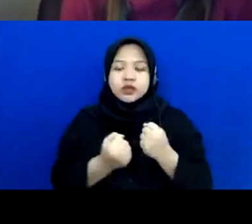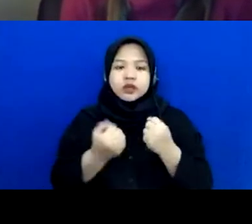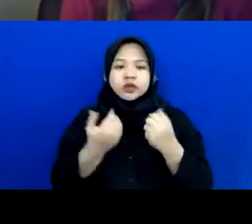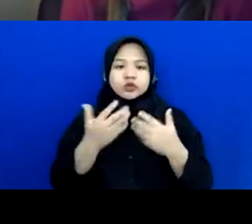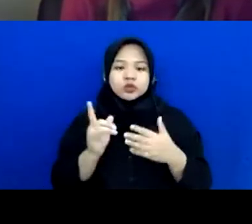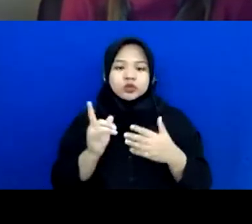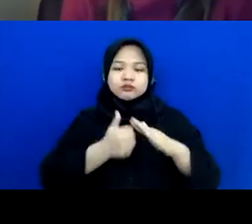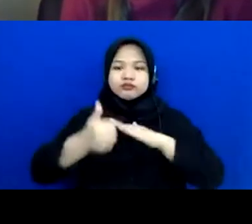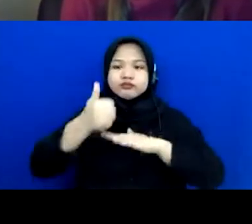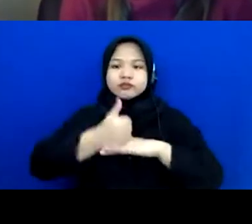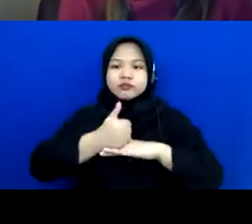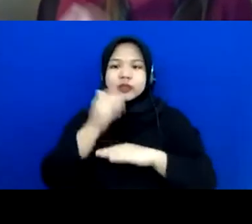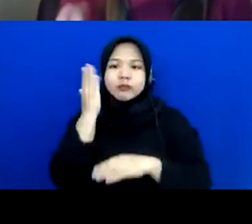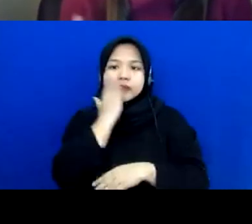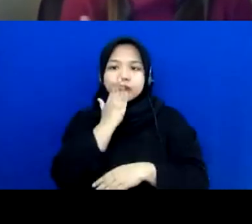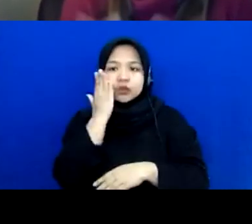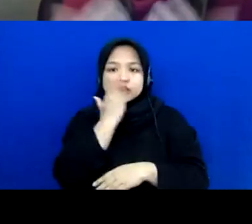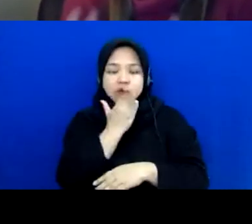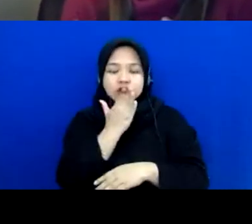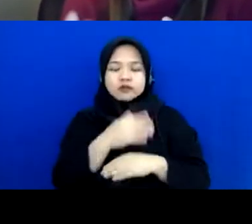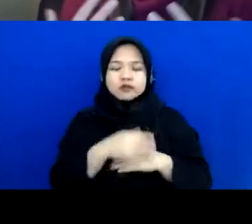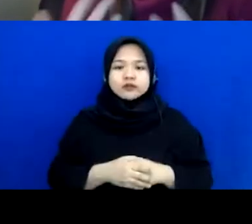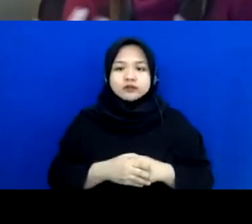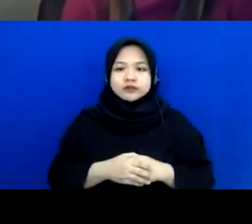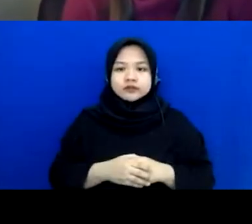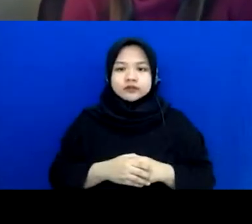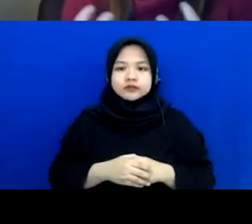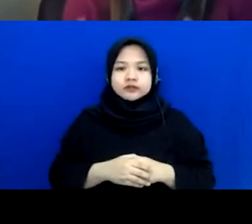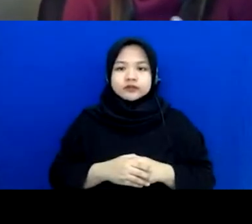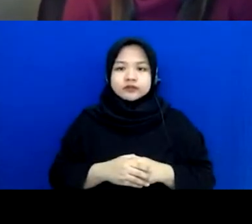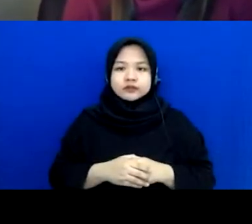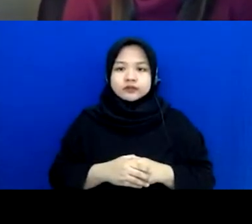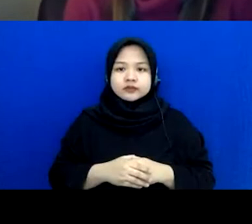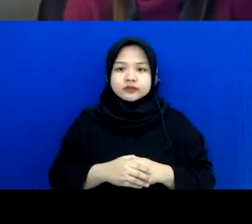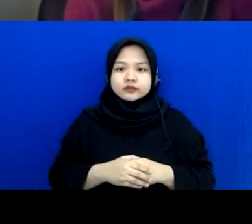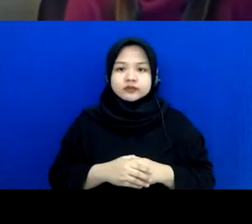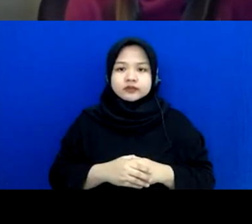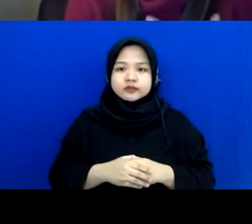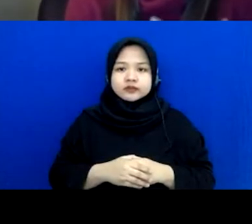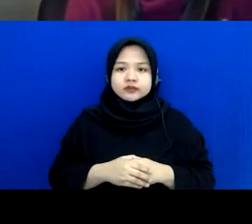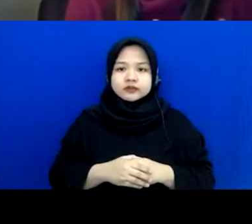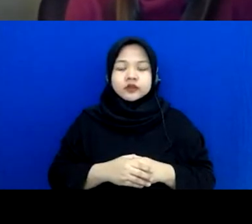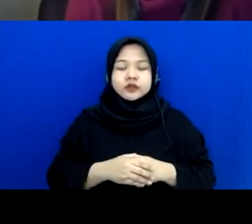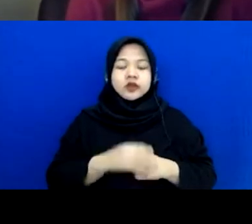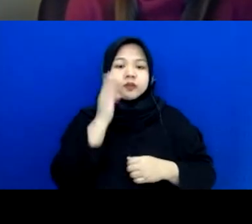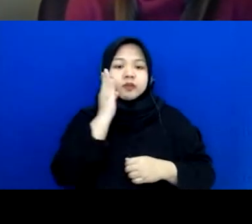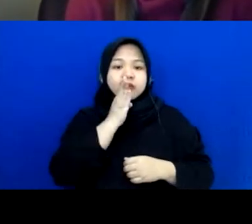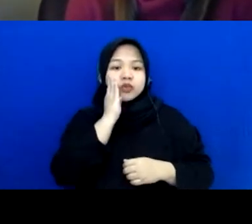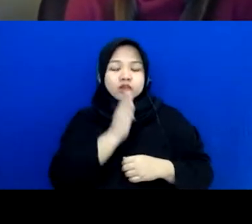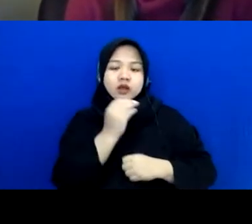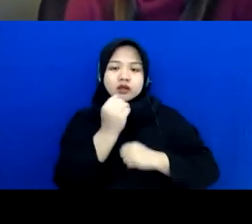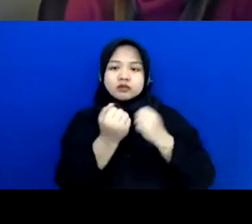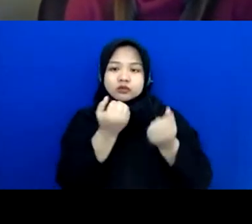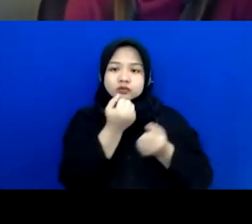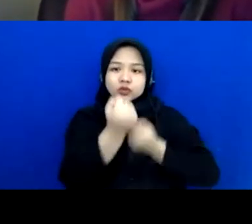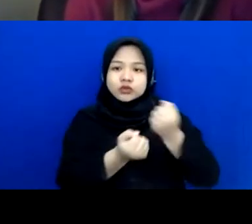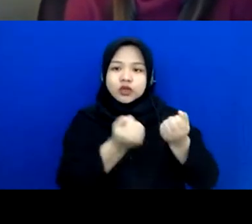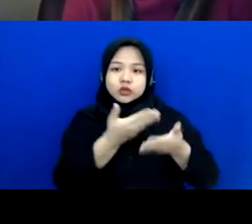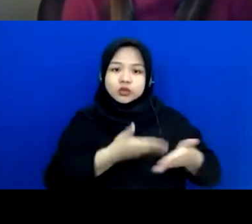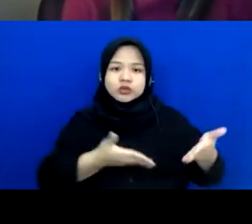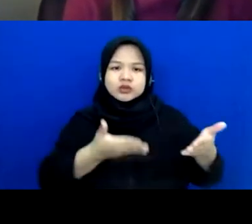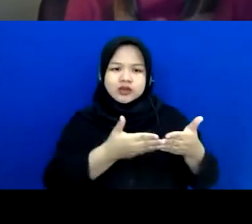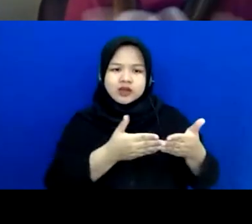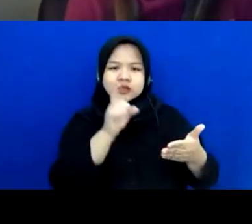social entrepreneurs themselves. And many of these young social entrepreneurs are themselves persons with